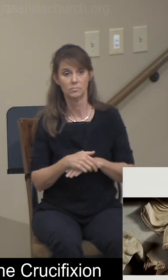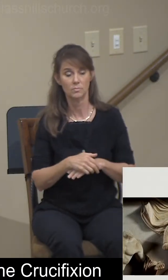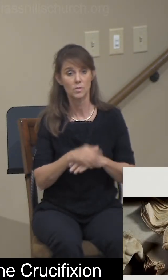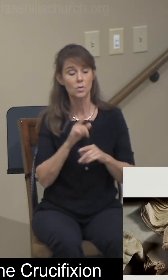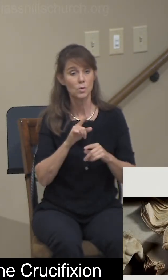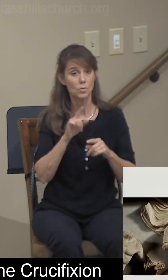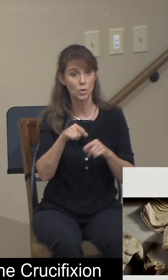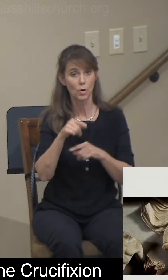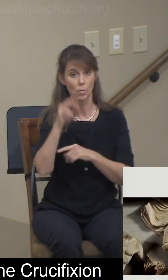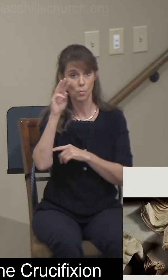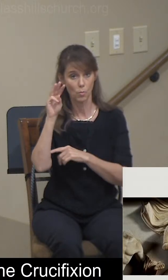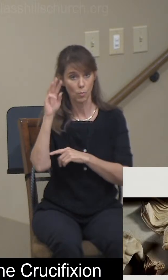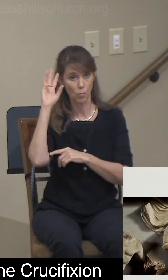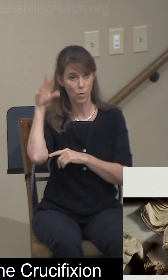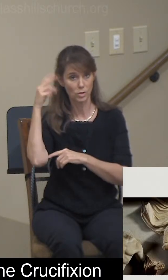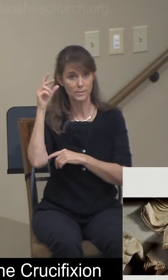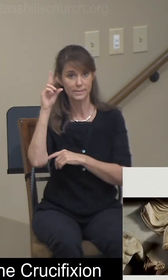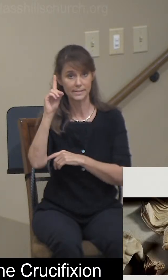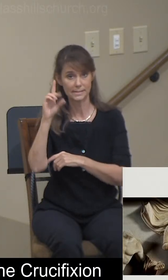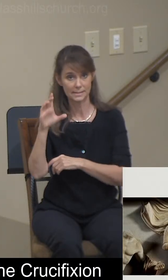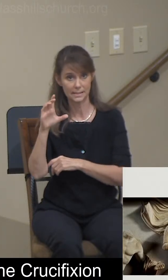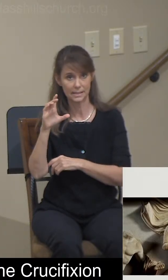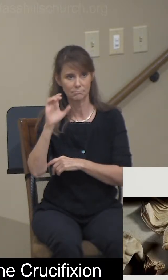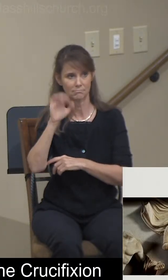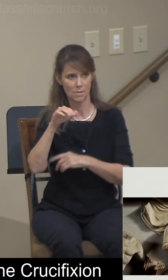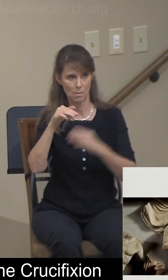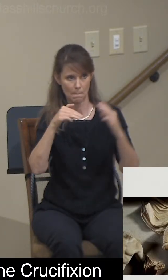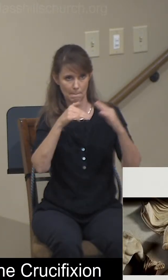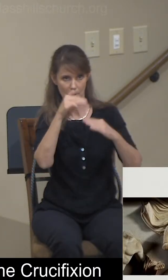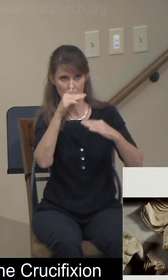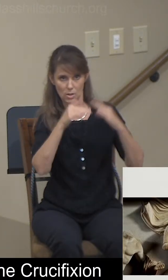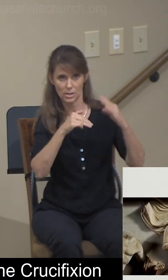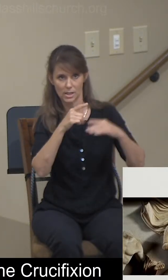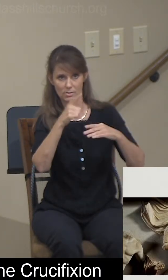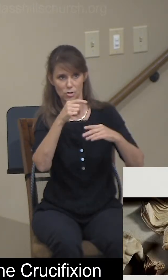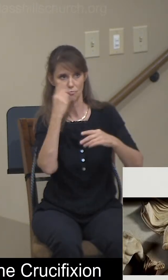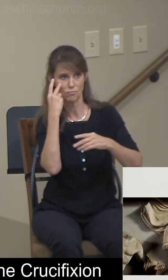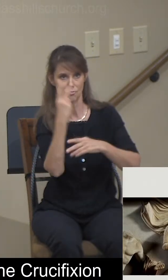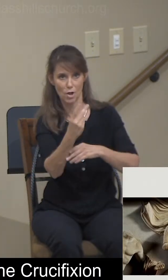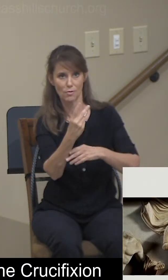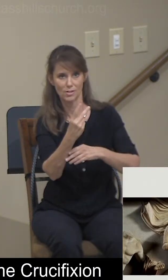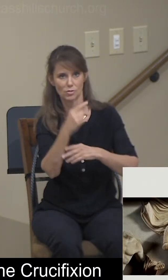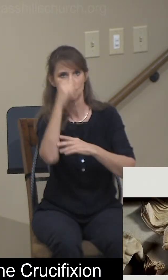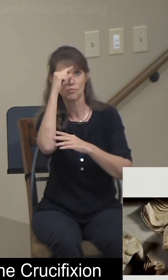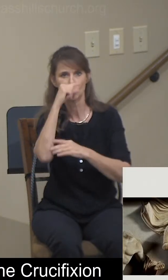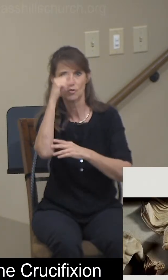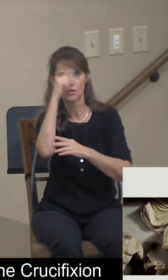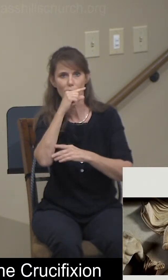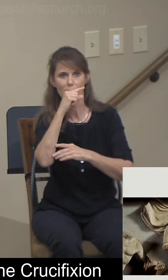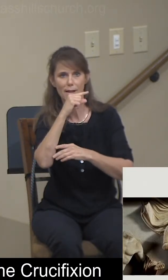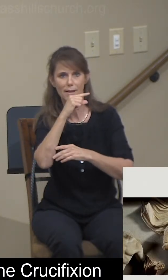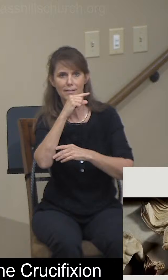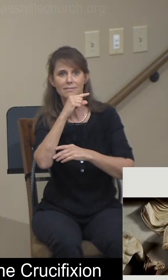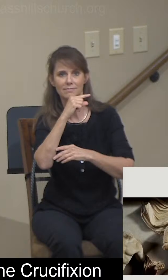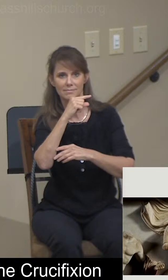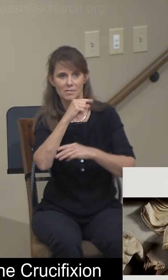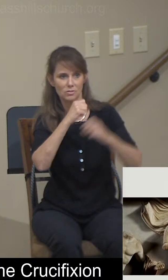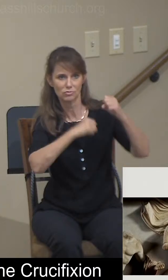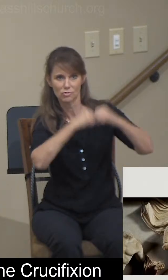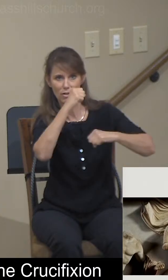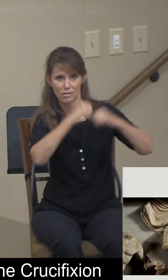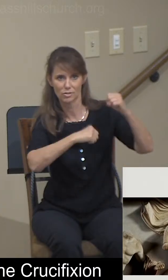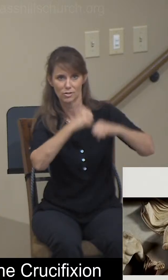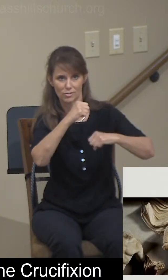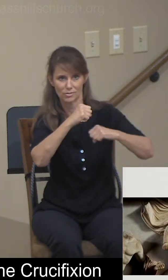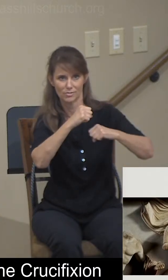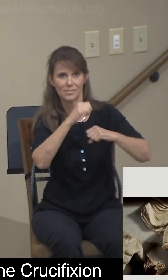D.C., all those beautiful buildings are built in the Greek revival form. It is America's claim to say that we're the inheritors of